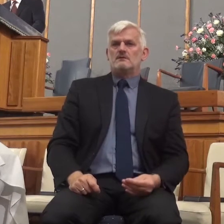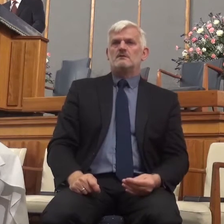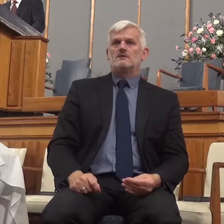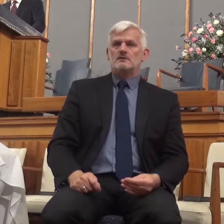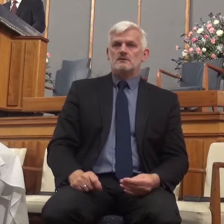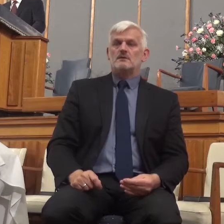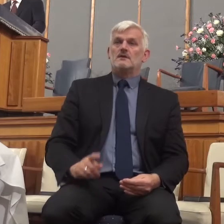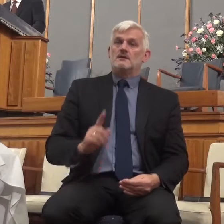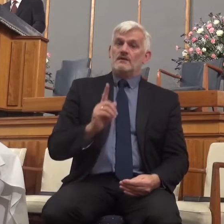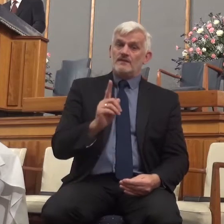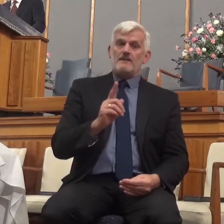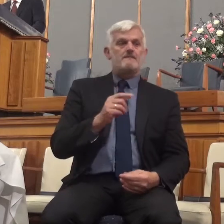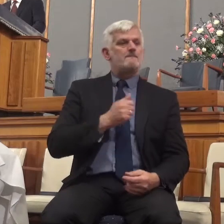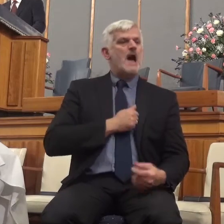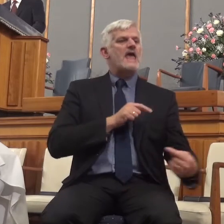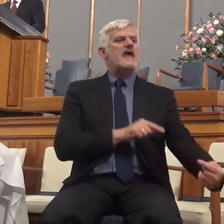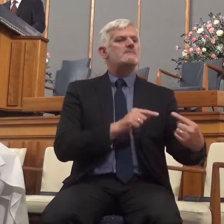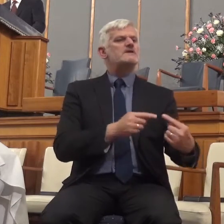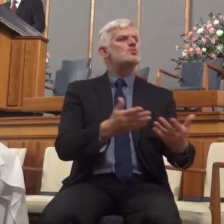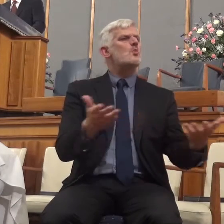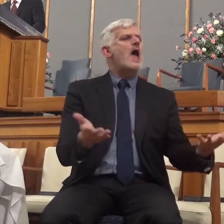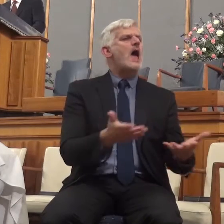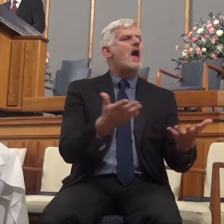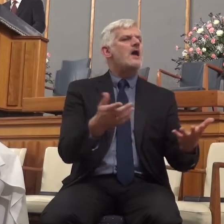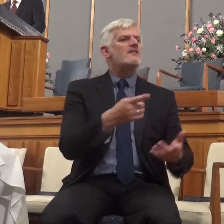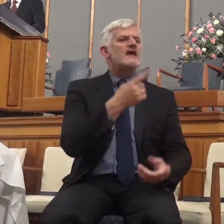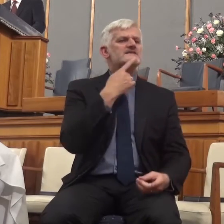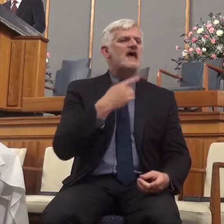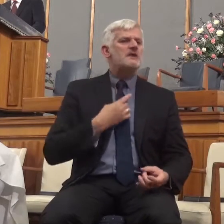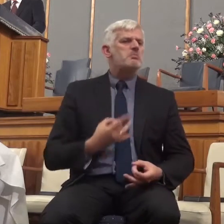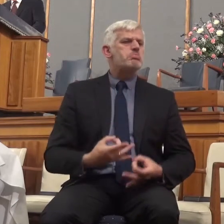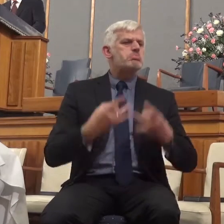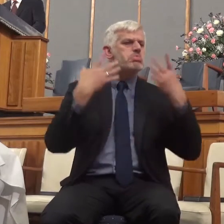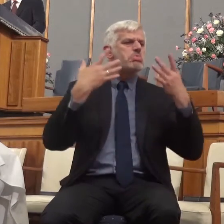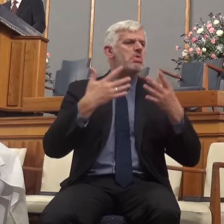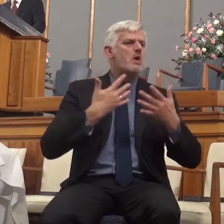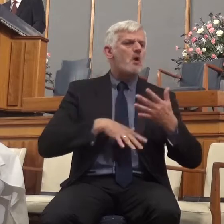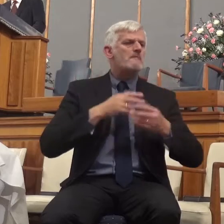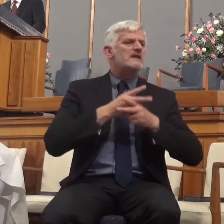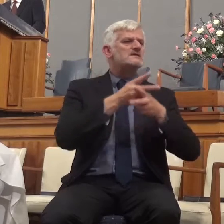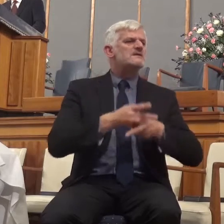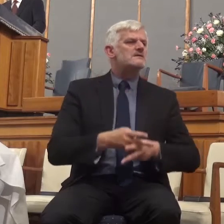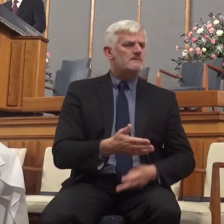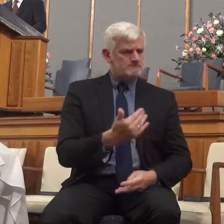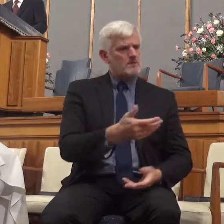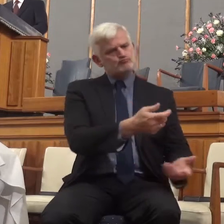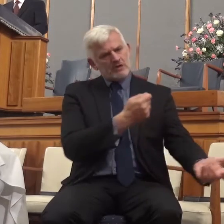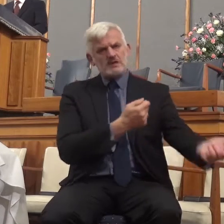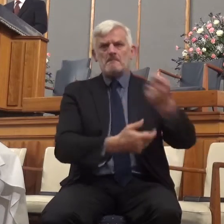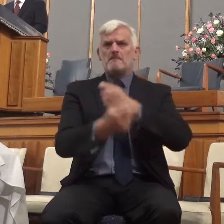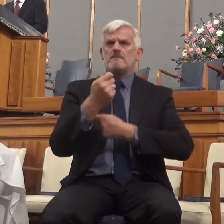Those mine enemies which would not that I should reign over them, bring them